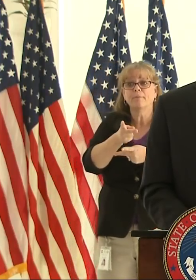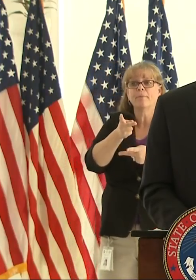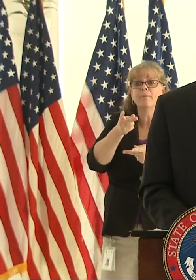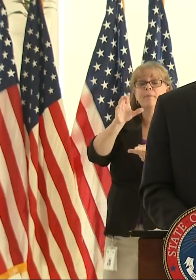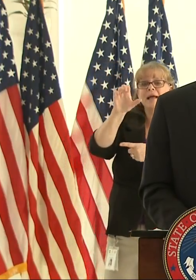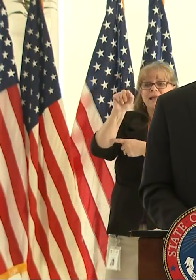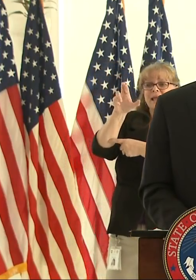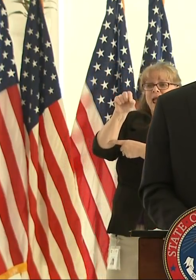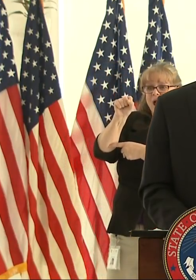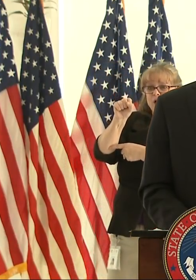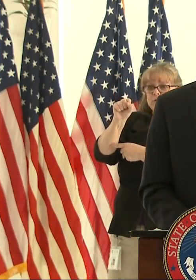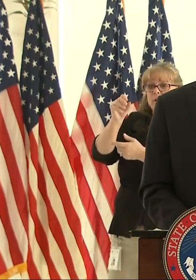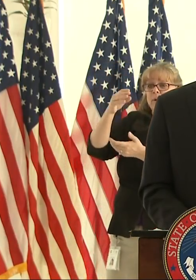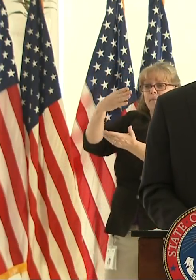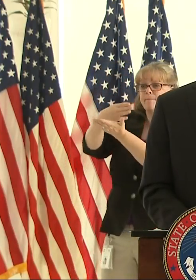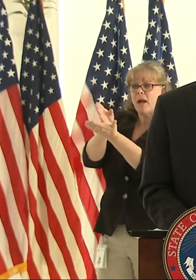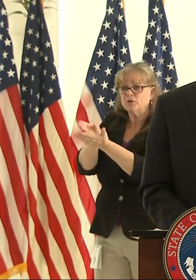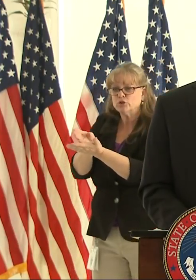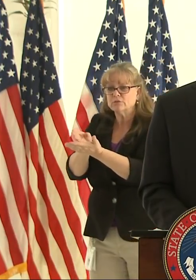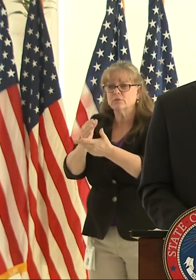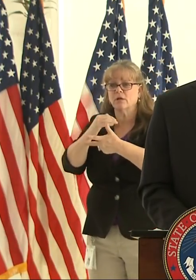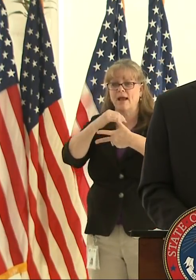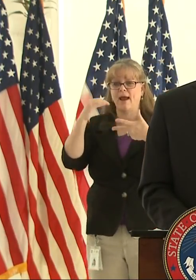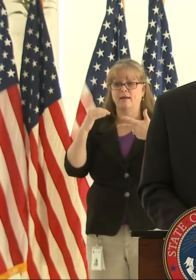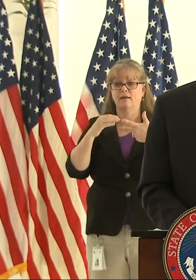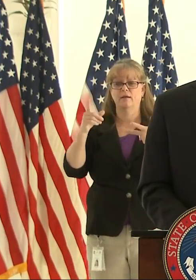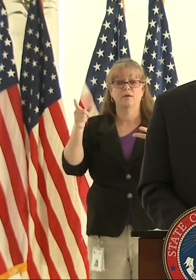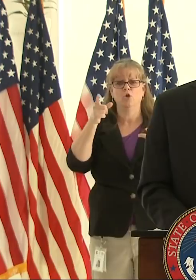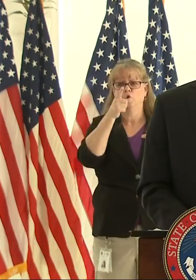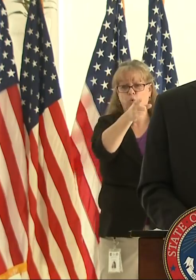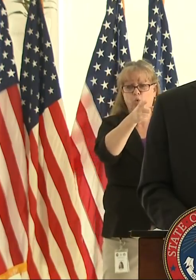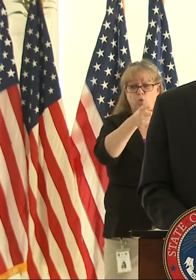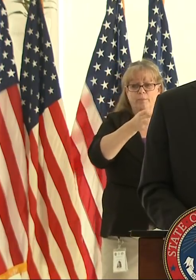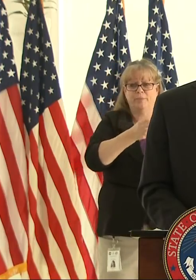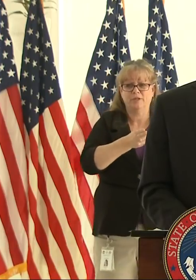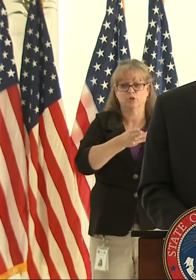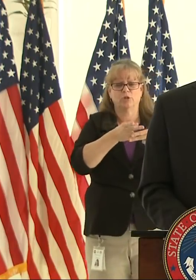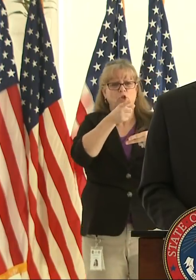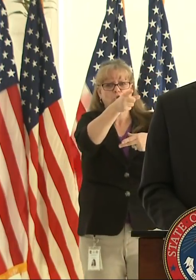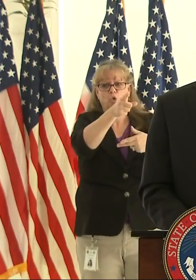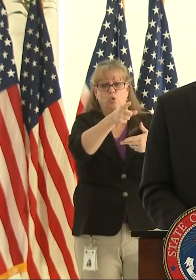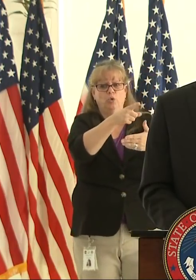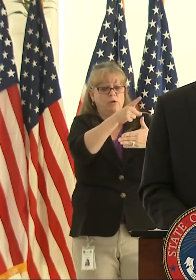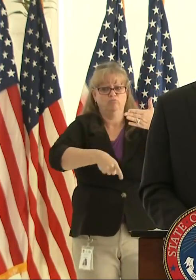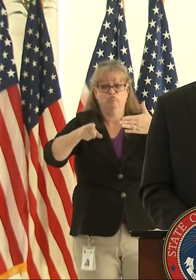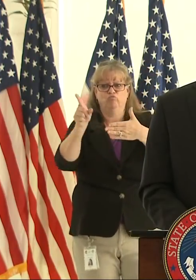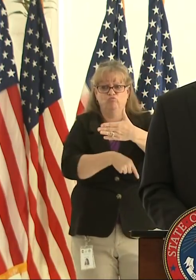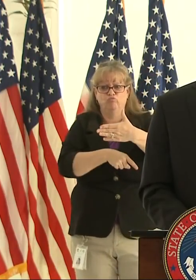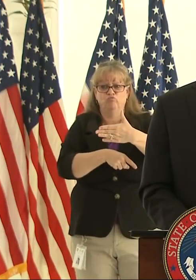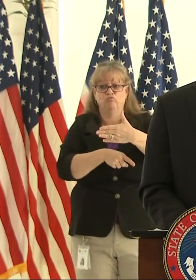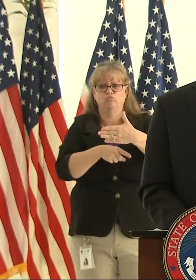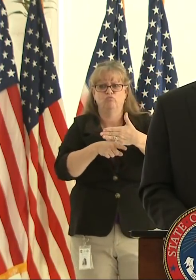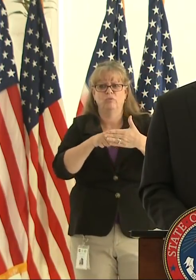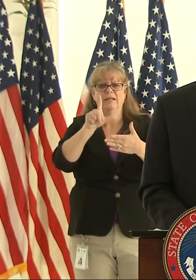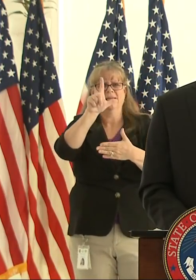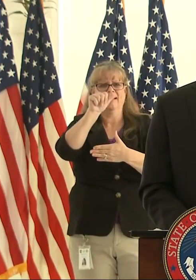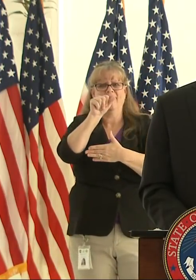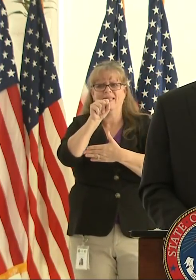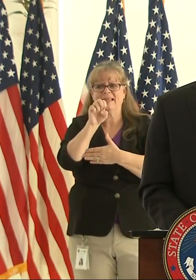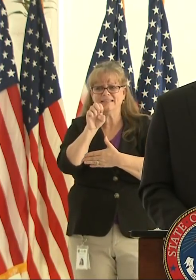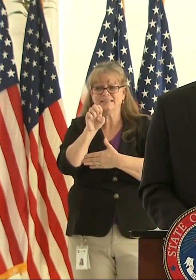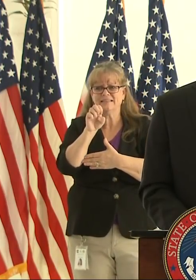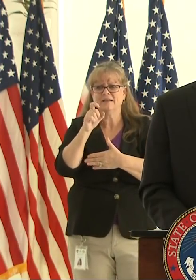addressed last week. 2, to criticize the state for signing a lease for 50 surge beds here in the county,